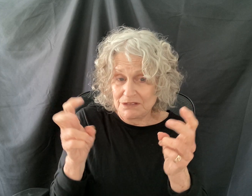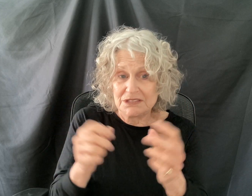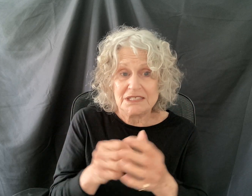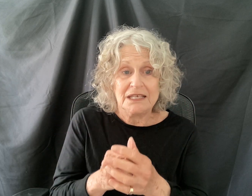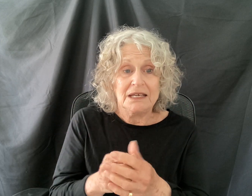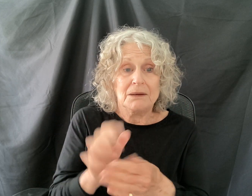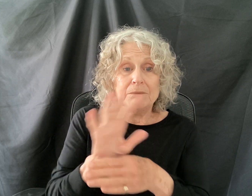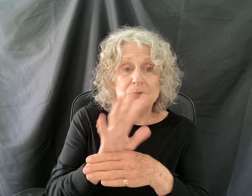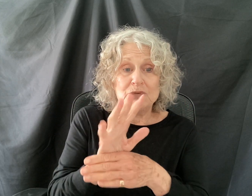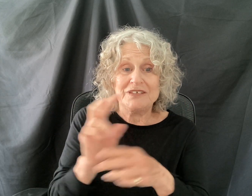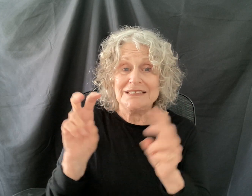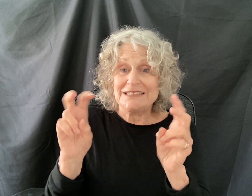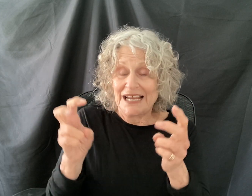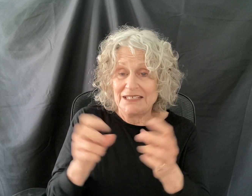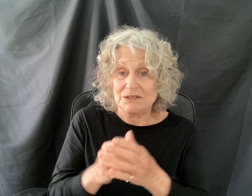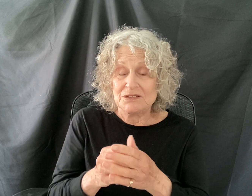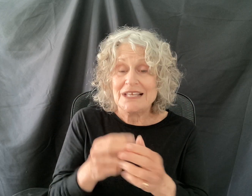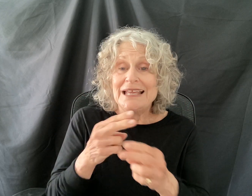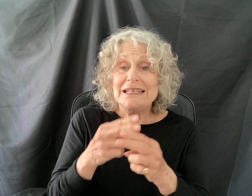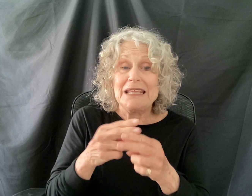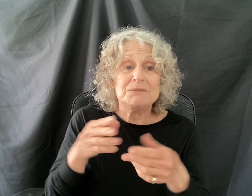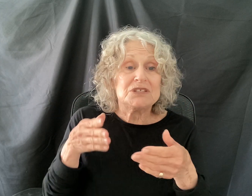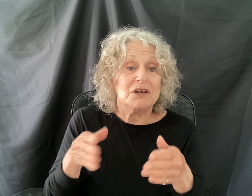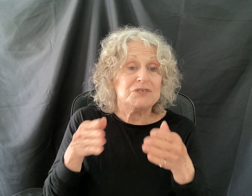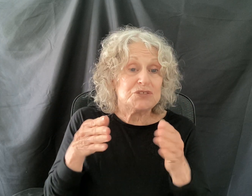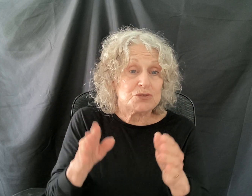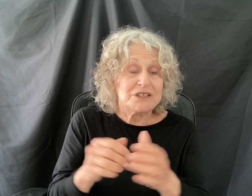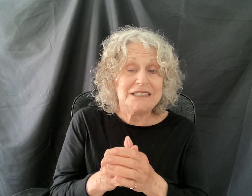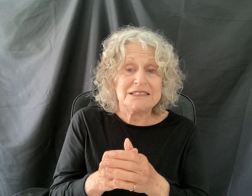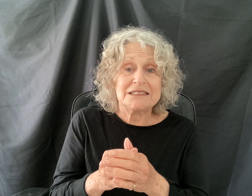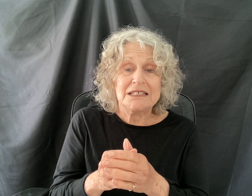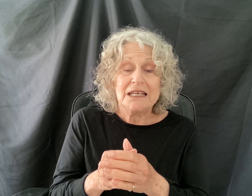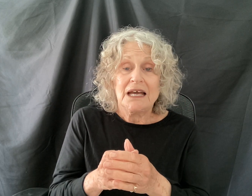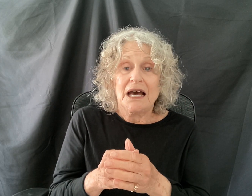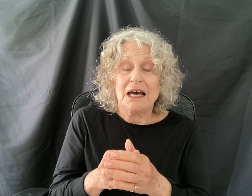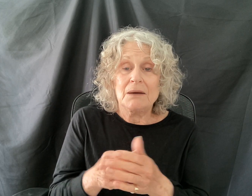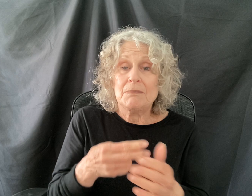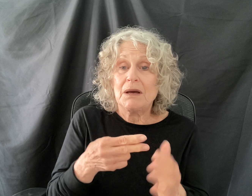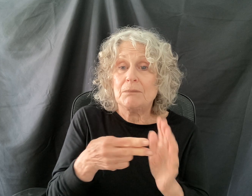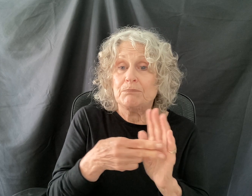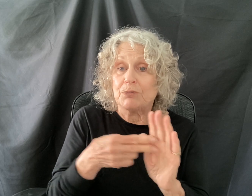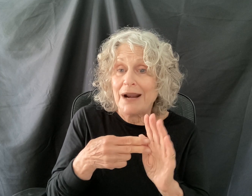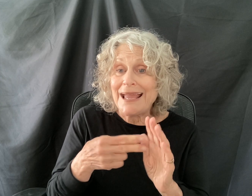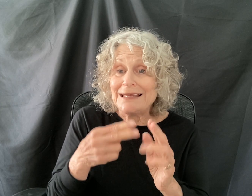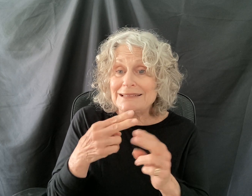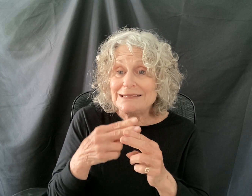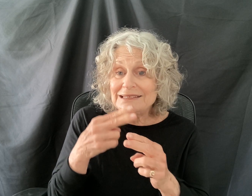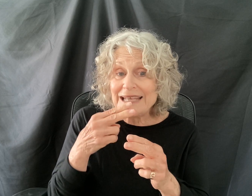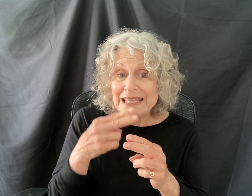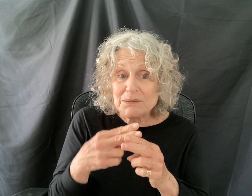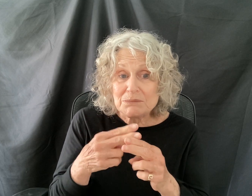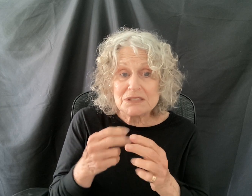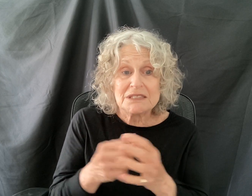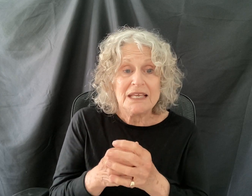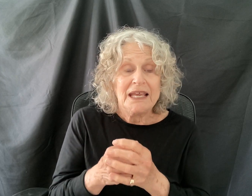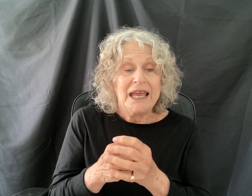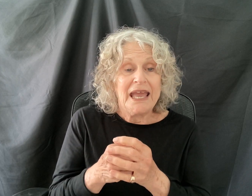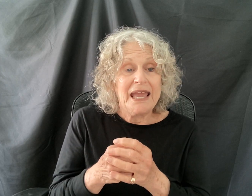titles, movie titles, names of streets, brand names,